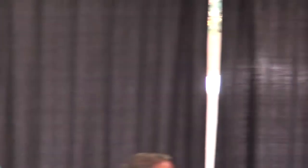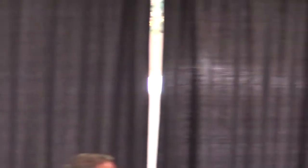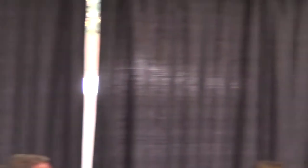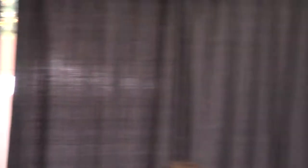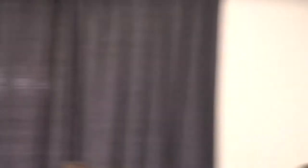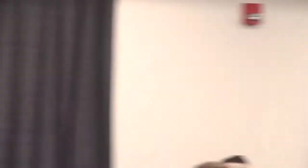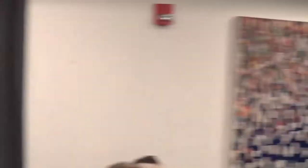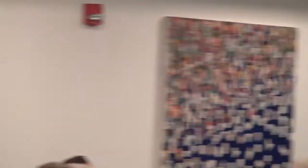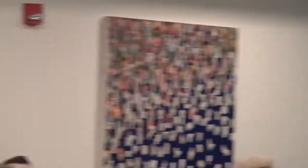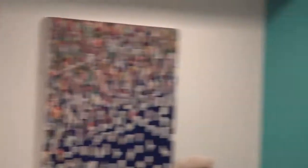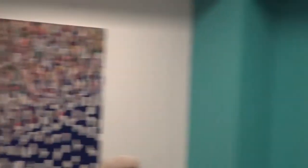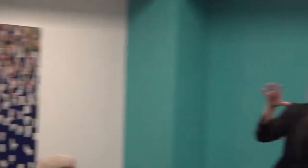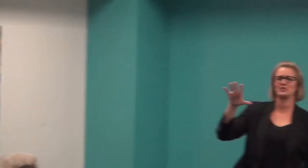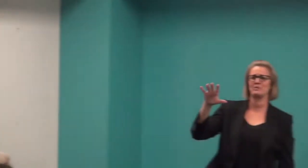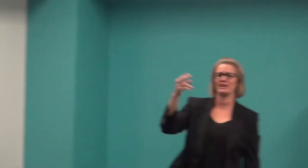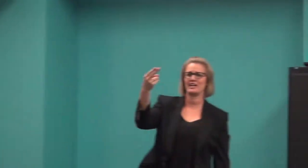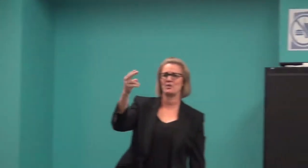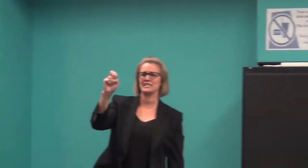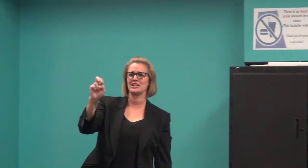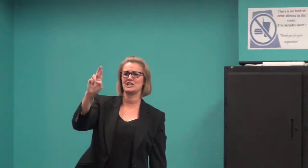Hurricane. He says it's an awkward finger spelling, I know. It's